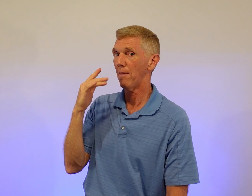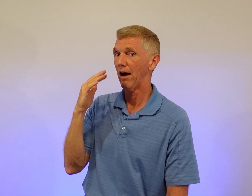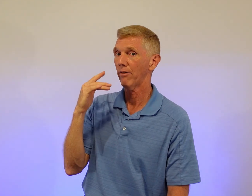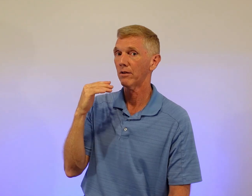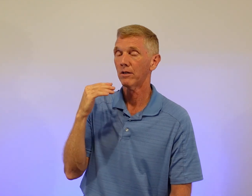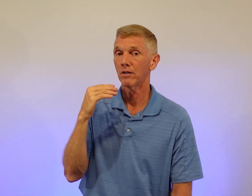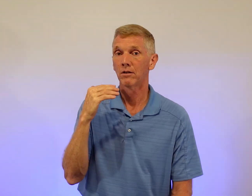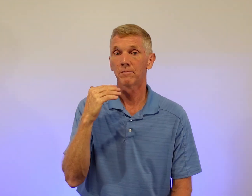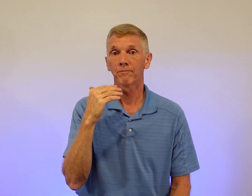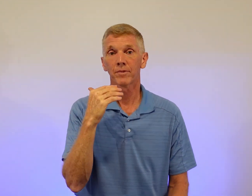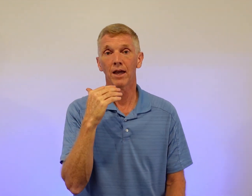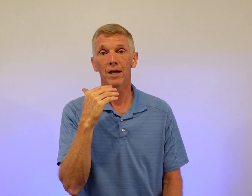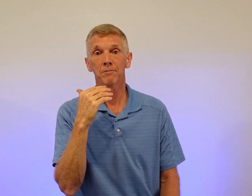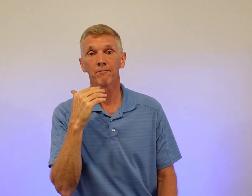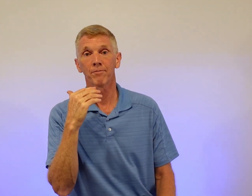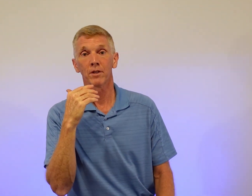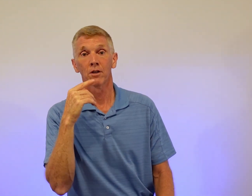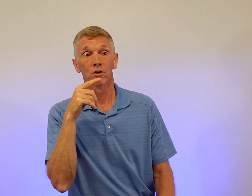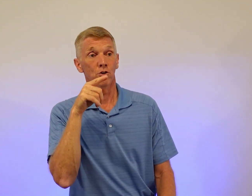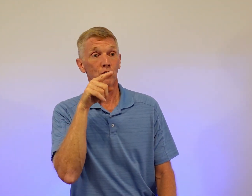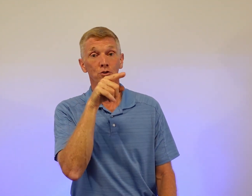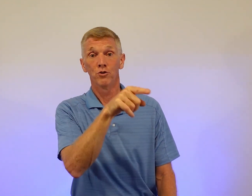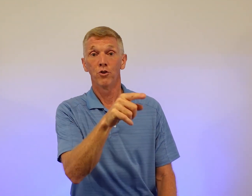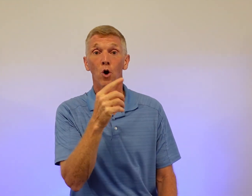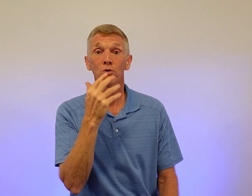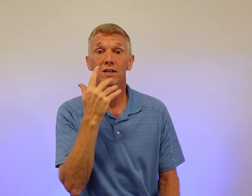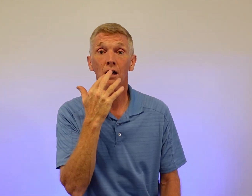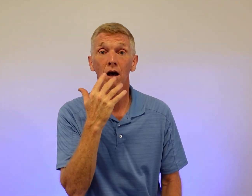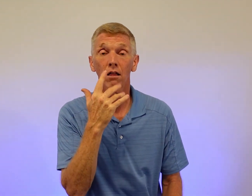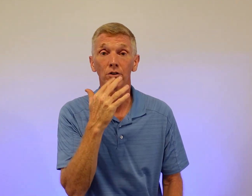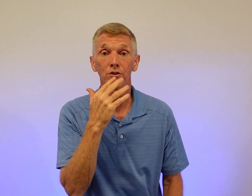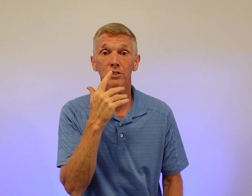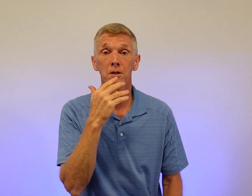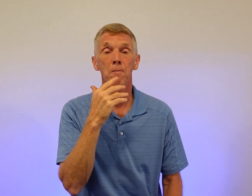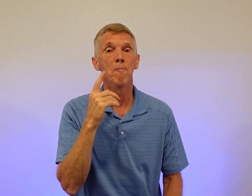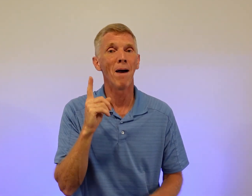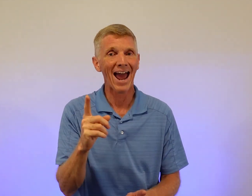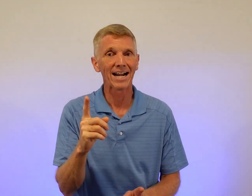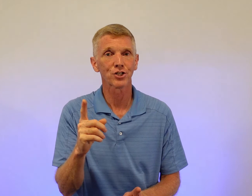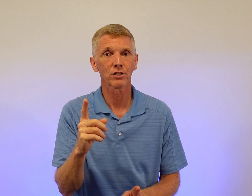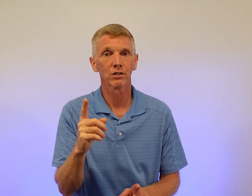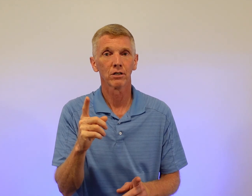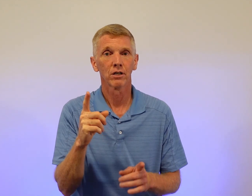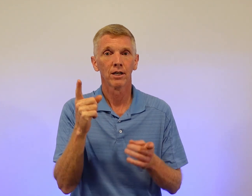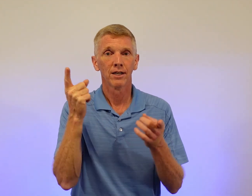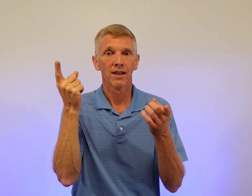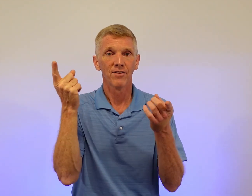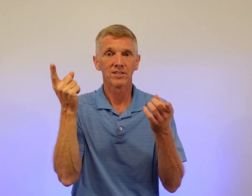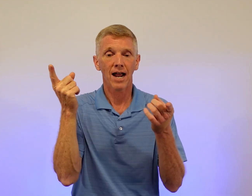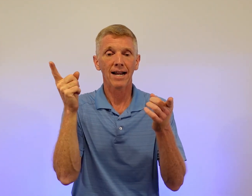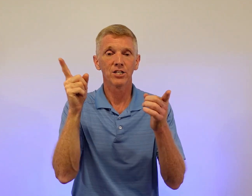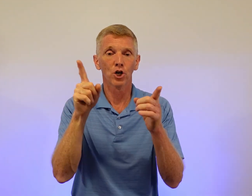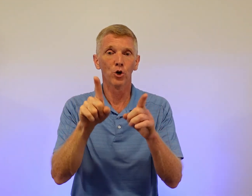mouth? Okay. Do those colors match? The sign is